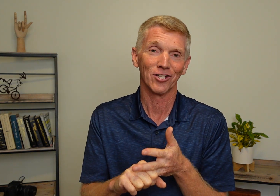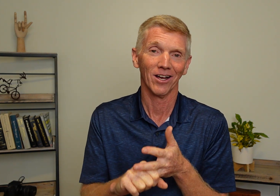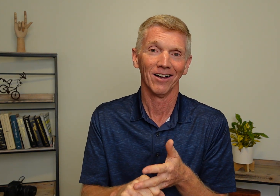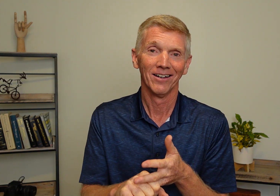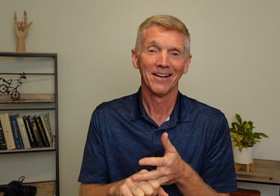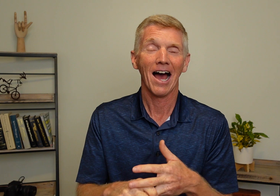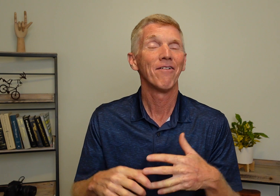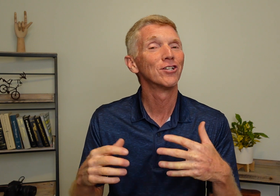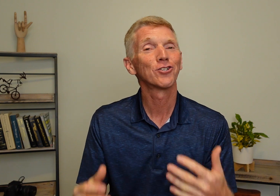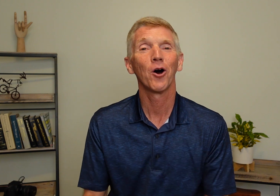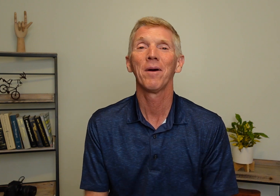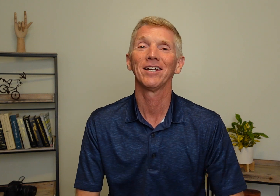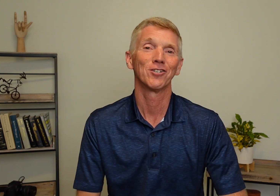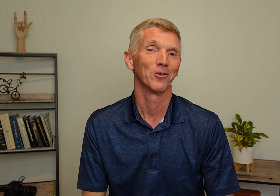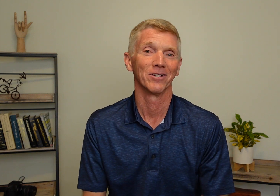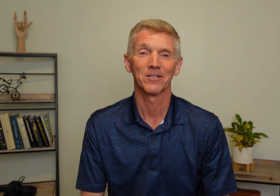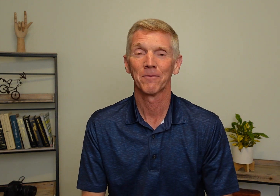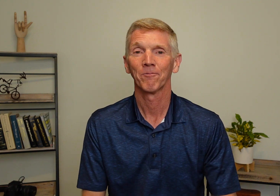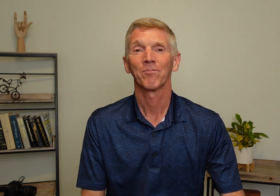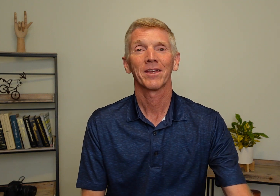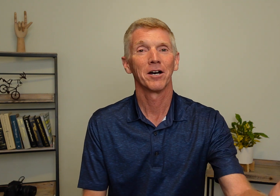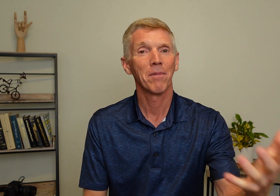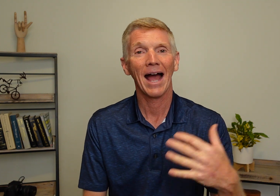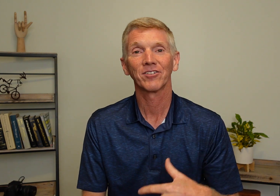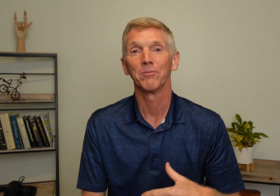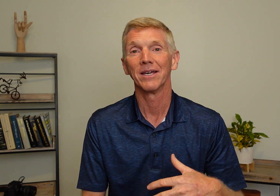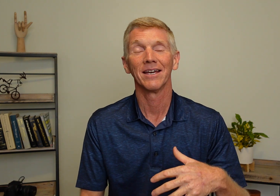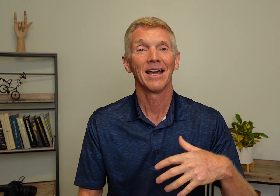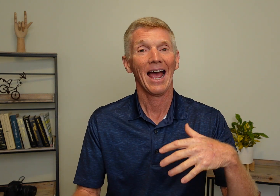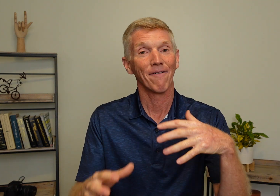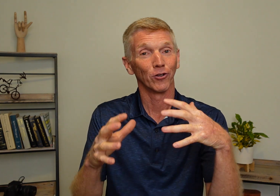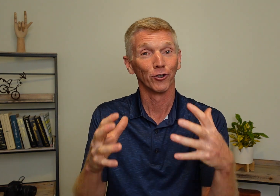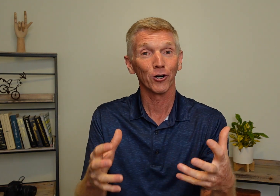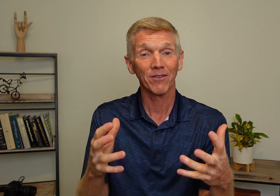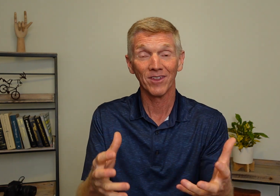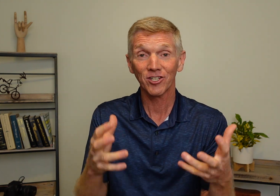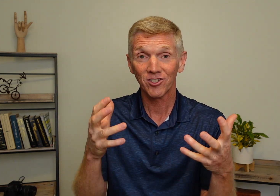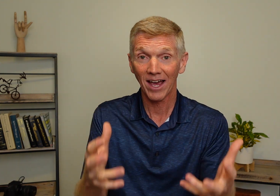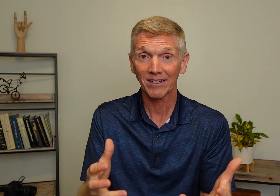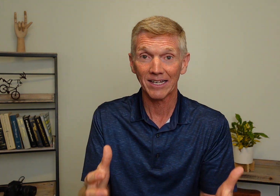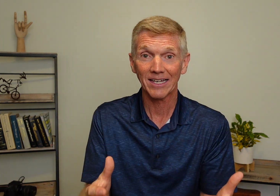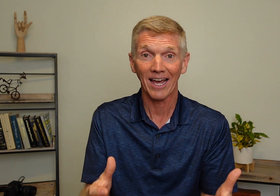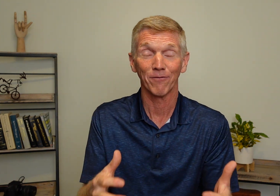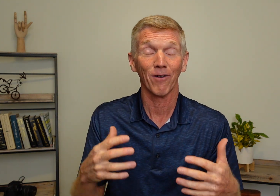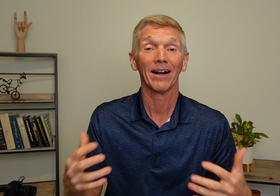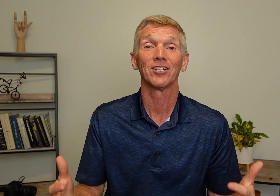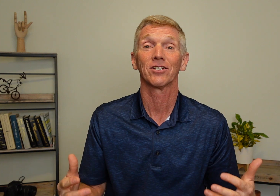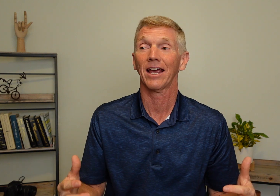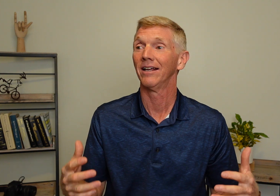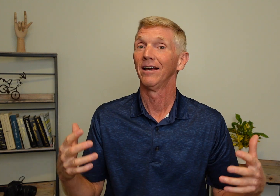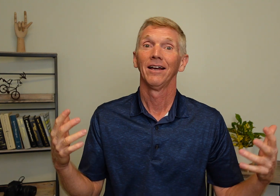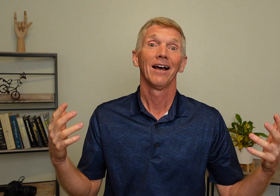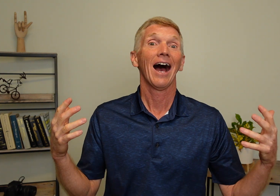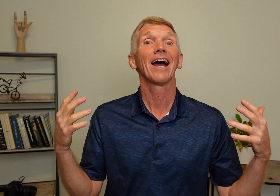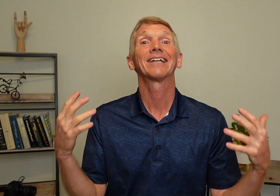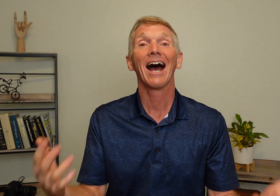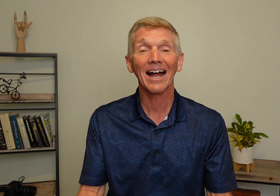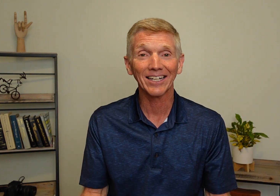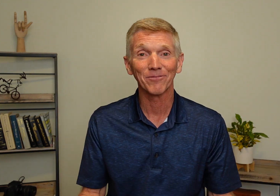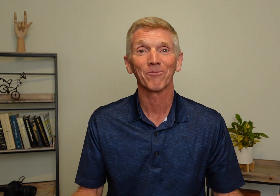ASL. I've had so many students come back to me after learning this technique and finally saying, I got it.